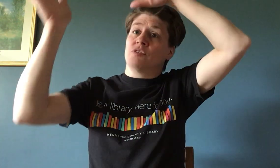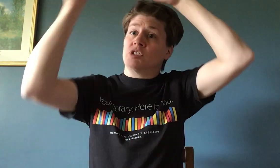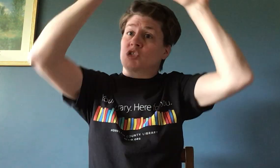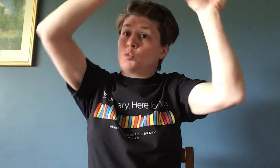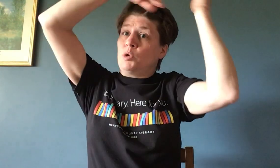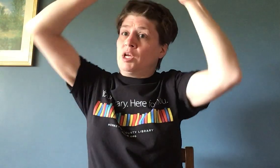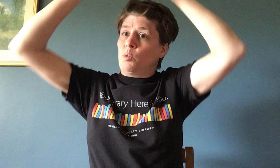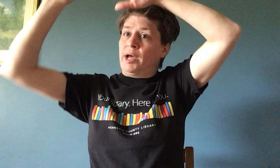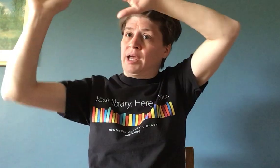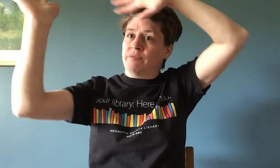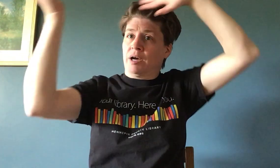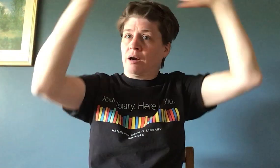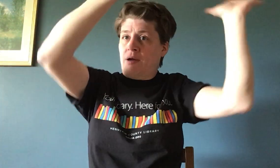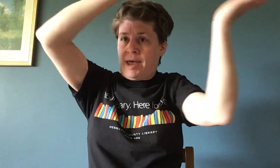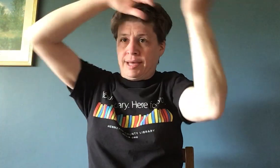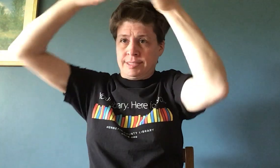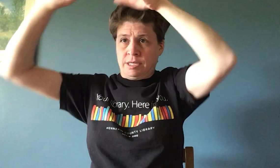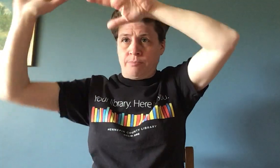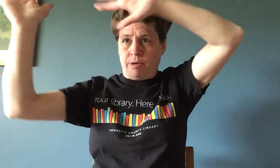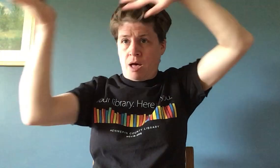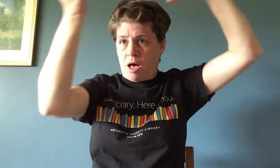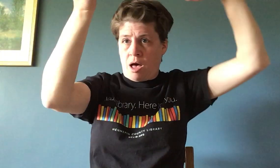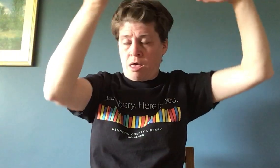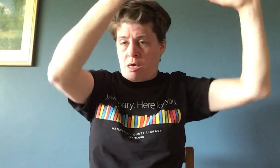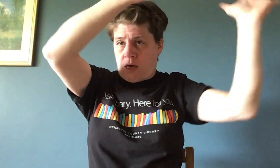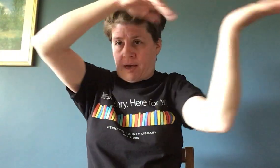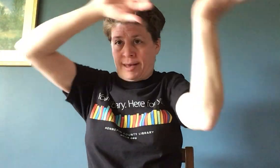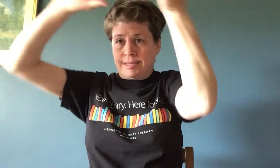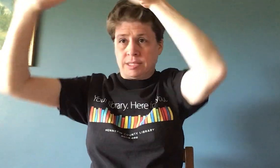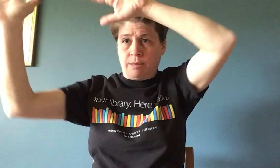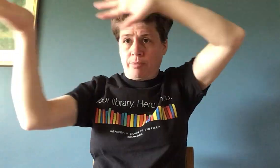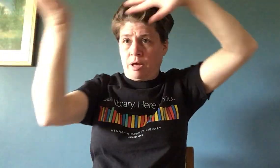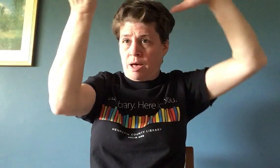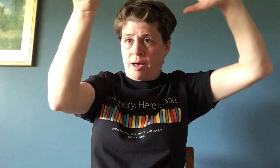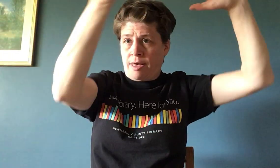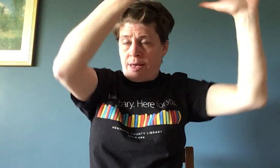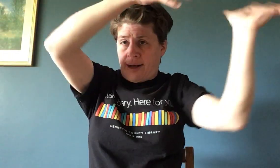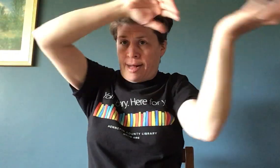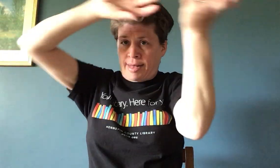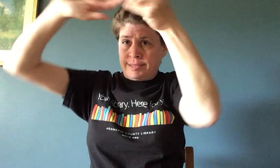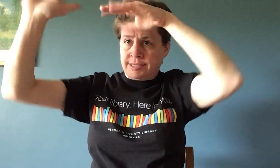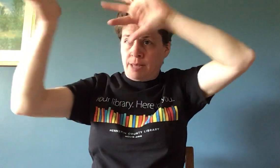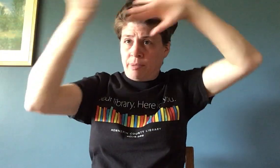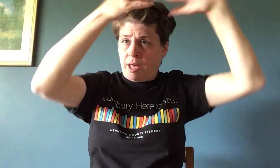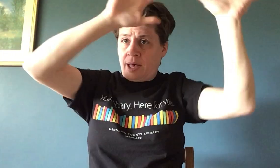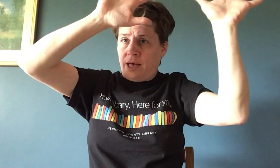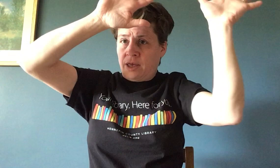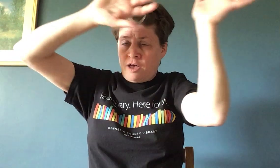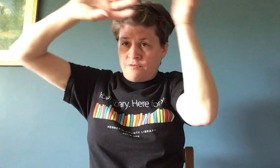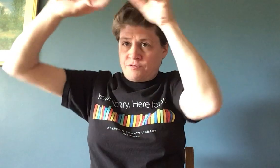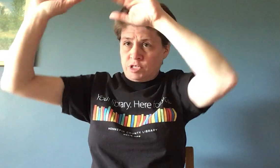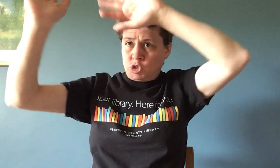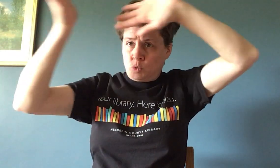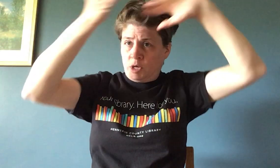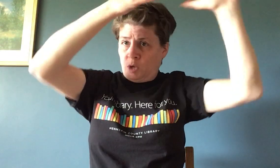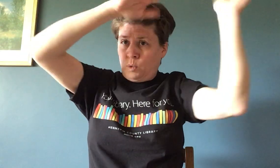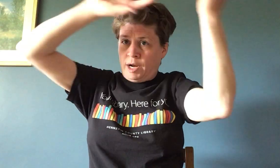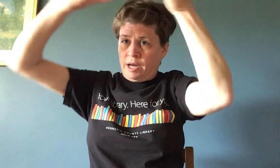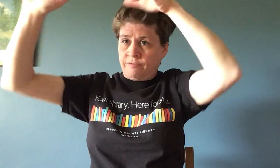First we wave our hands up high, hands up high, hands up high. First we wave